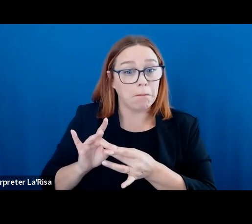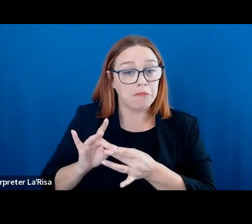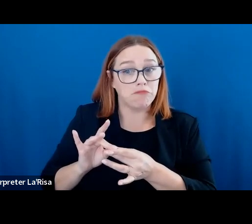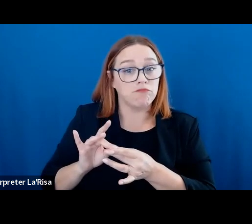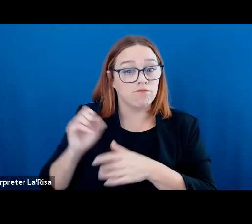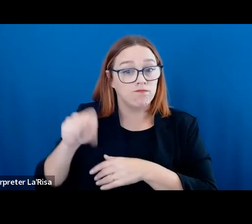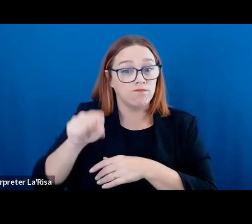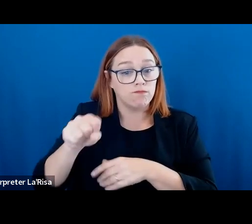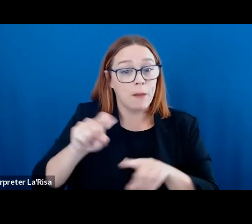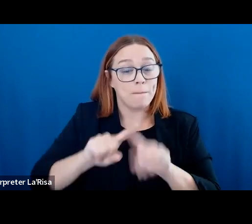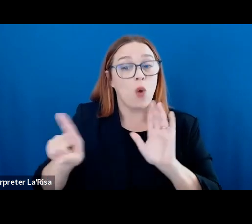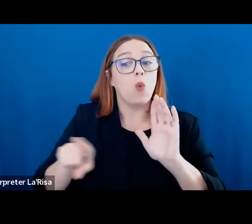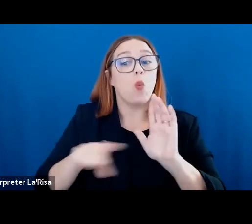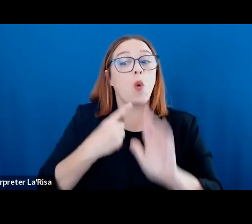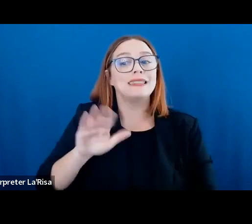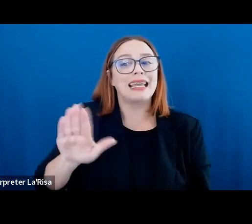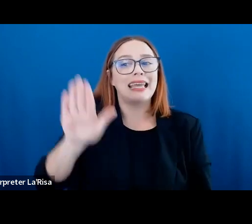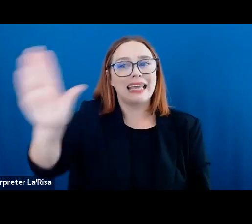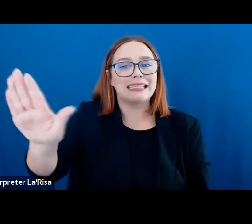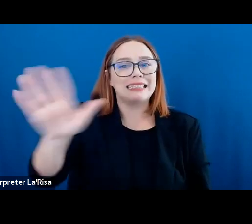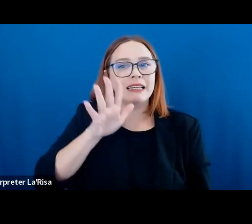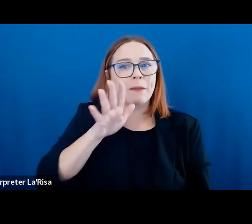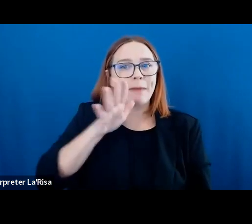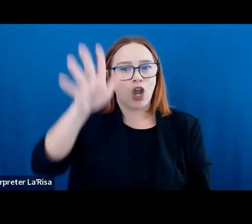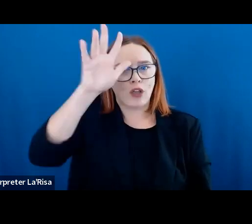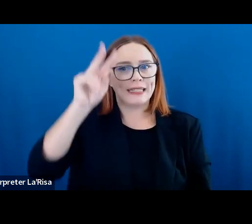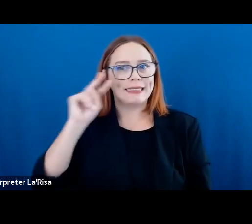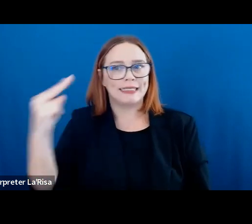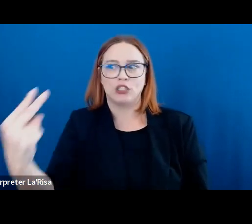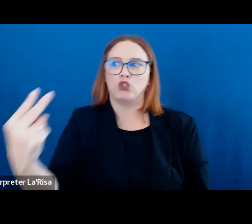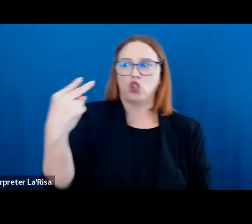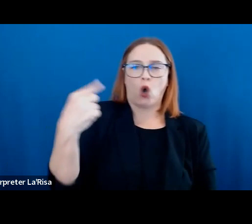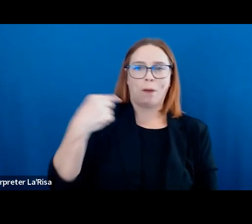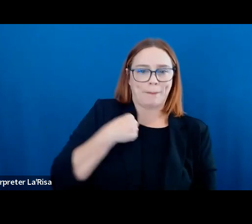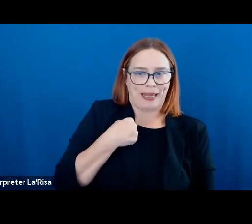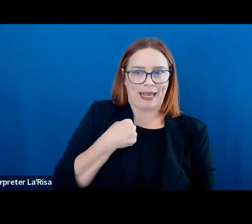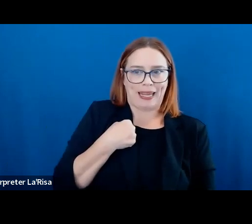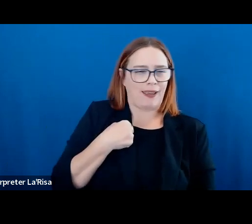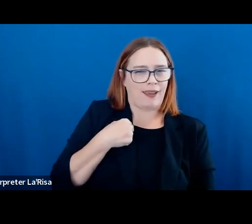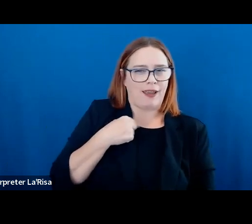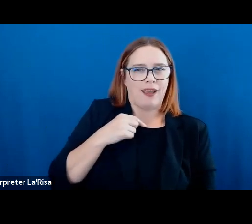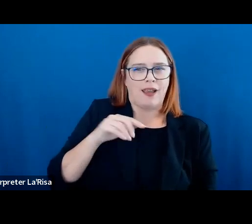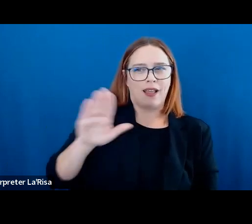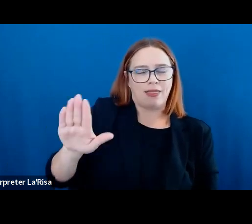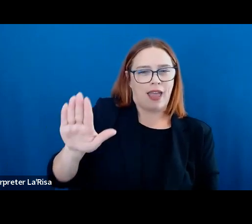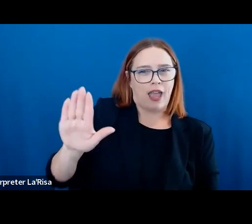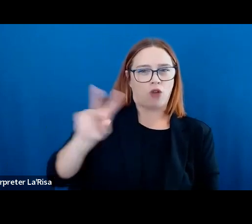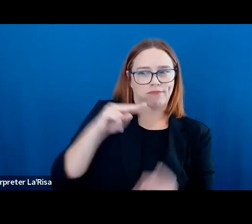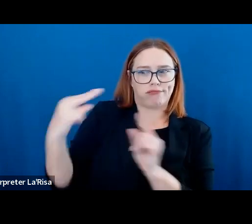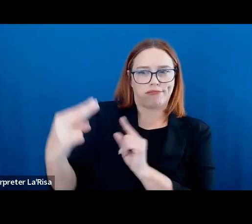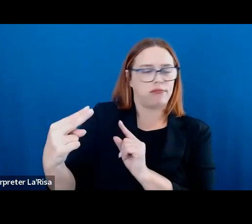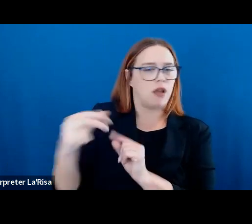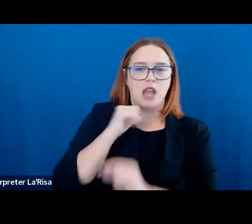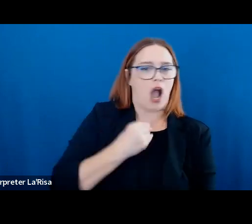again, not seeing it from the Caucasian side, but now seeing it from the African American side,